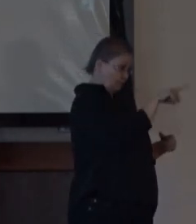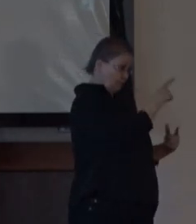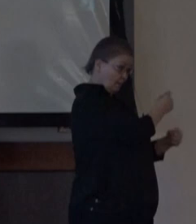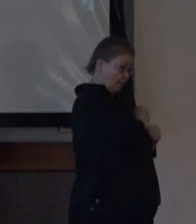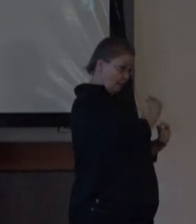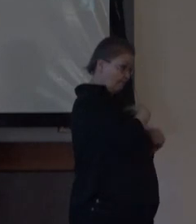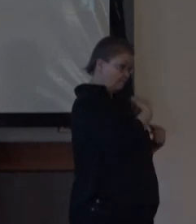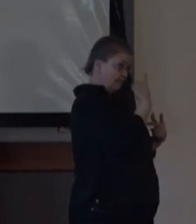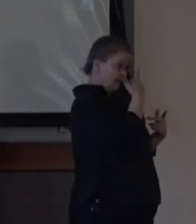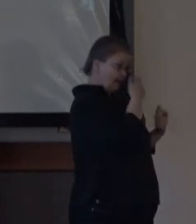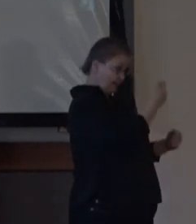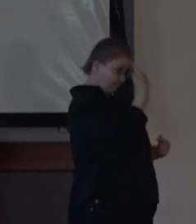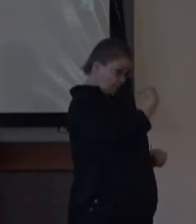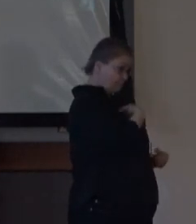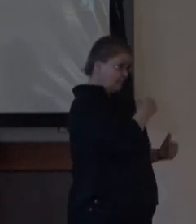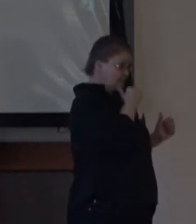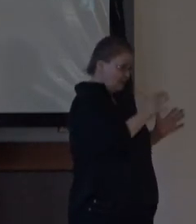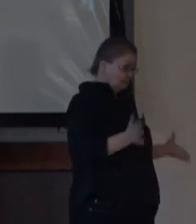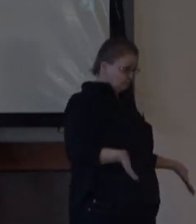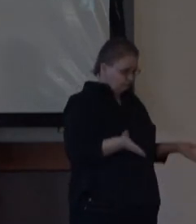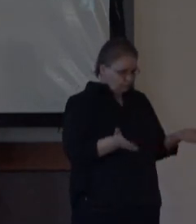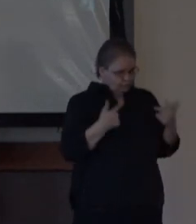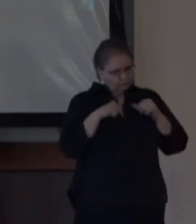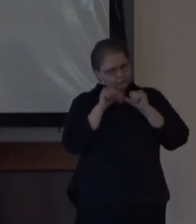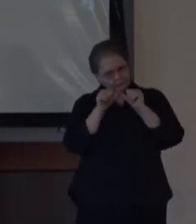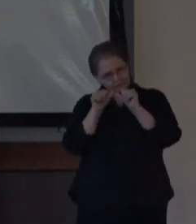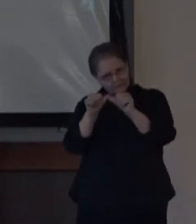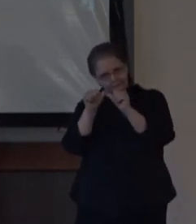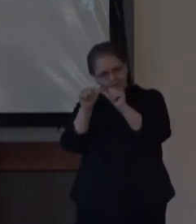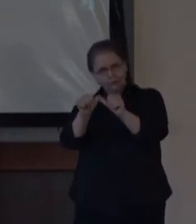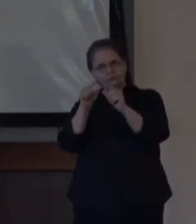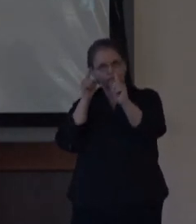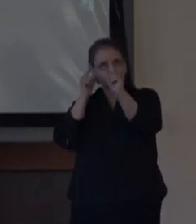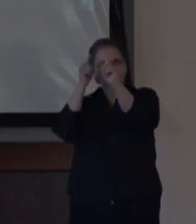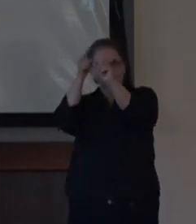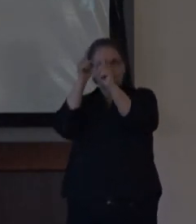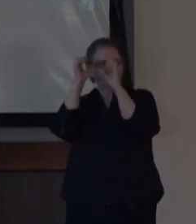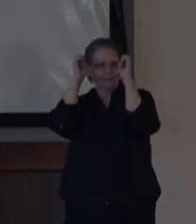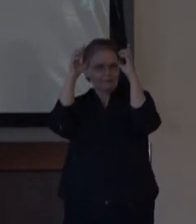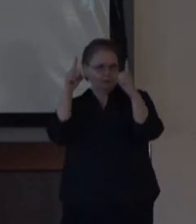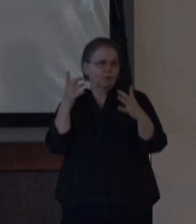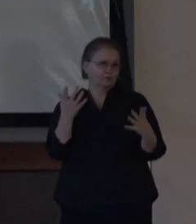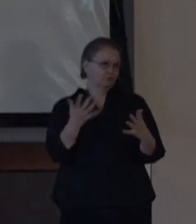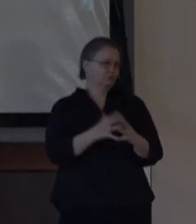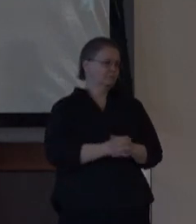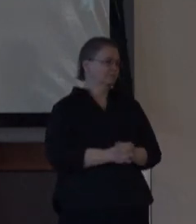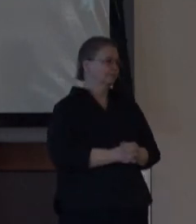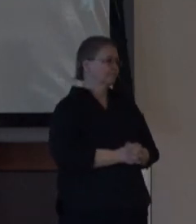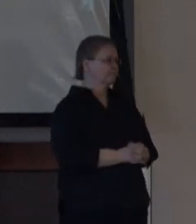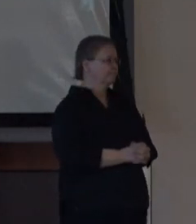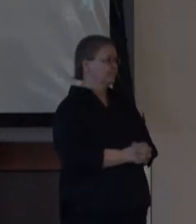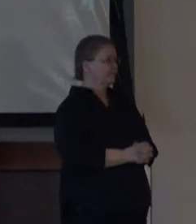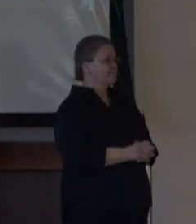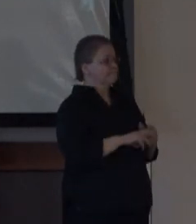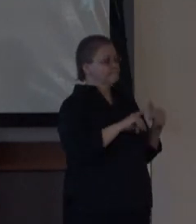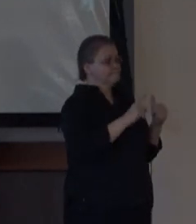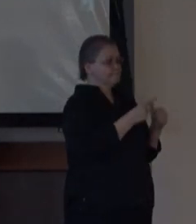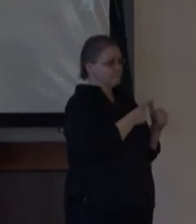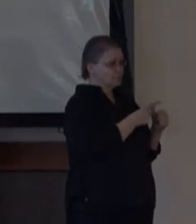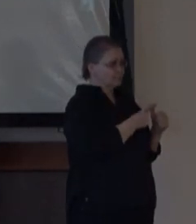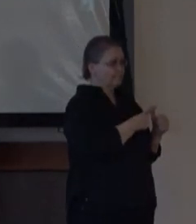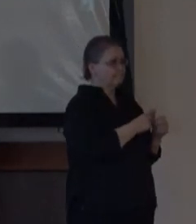and cared for me had not pushed me to continue to pursue my education. So at